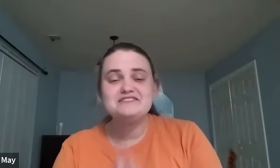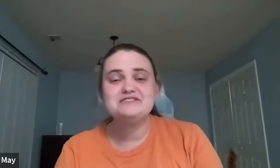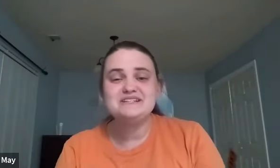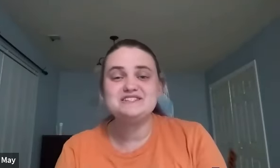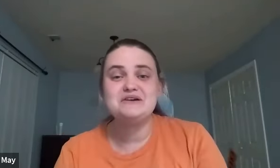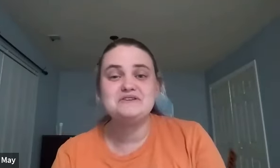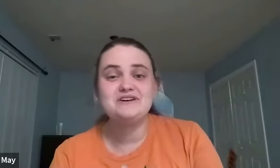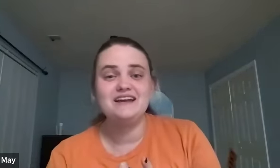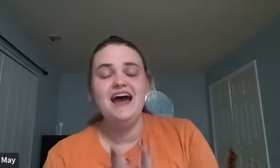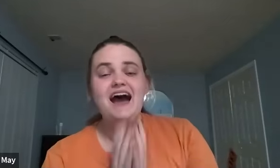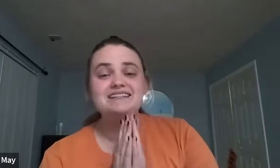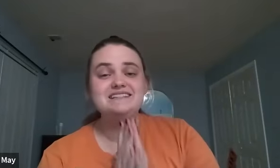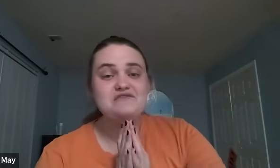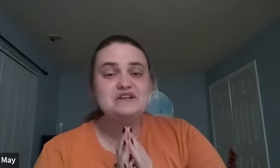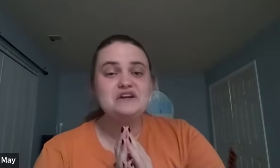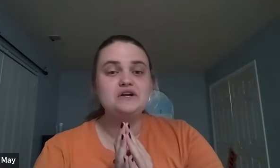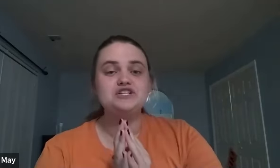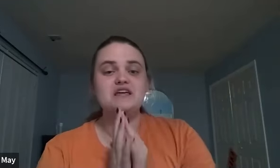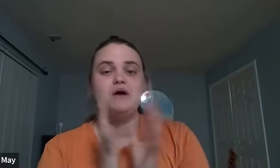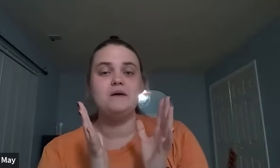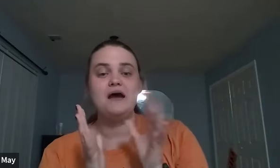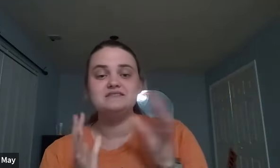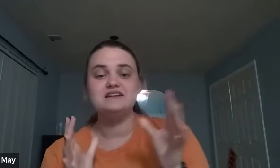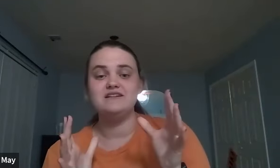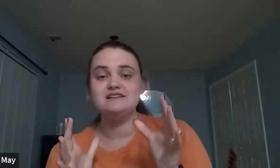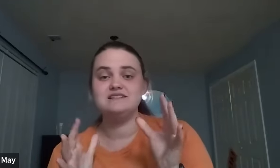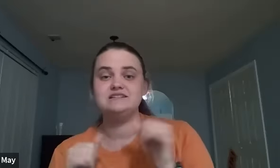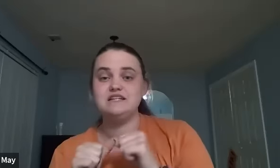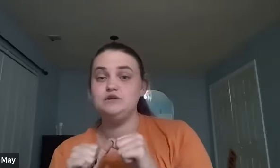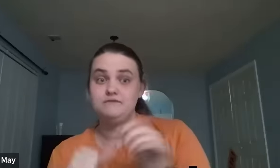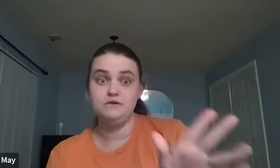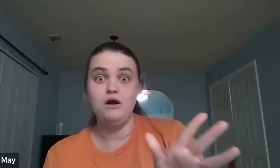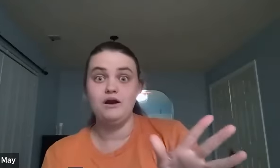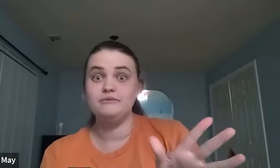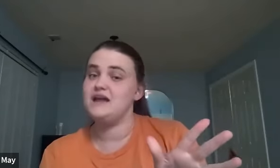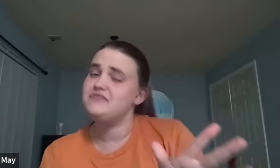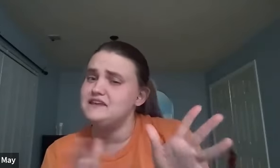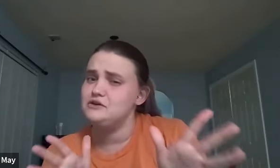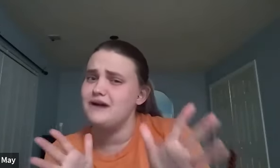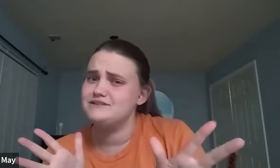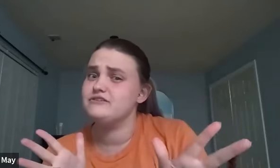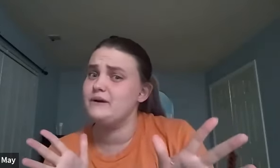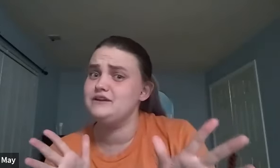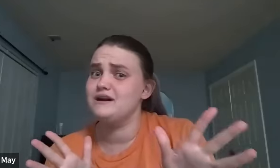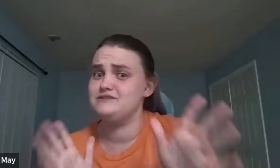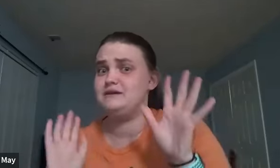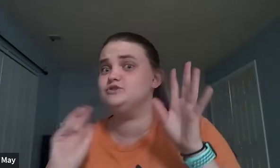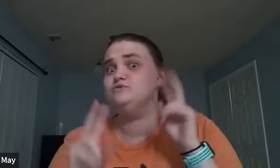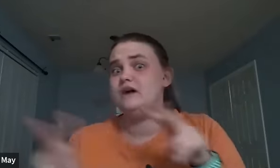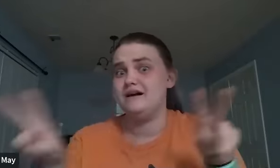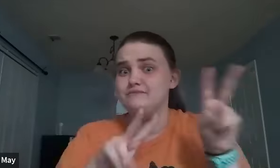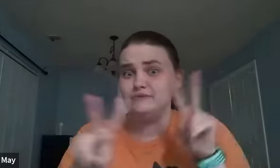are doing so good. I definitely encourage the outside of class to continue if you are, which I think you guys are the way you guys are able to read